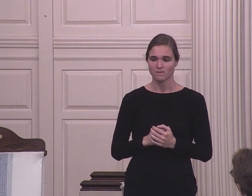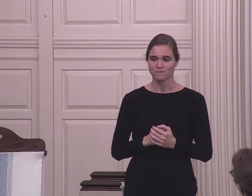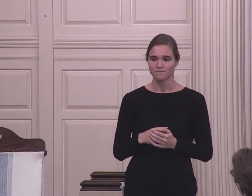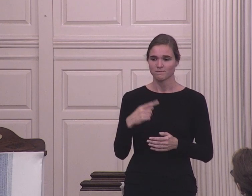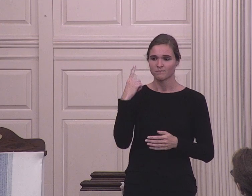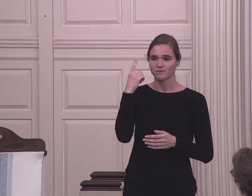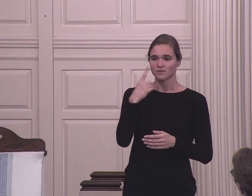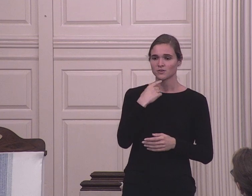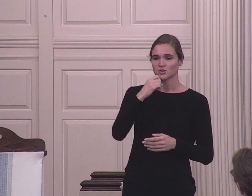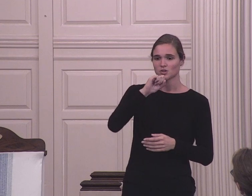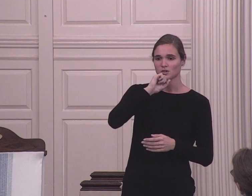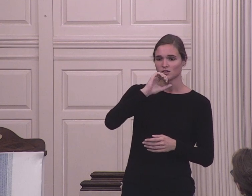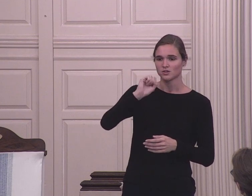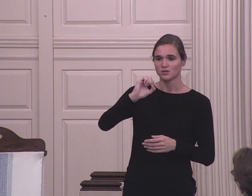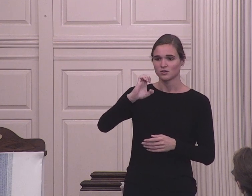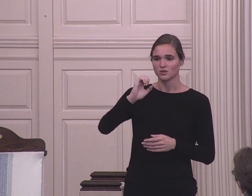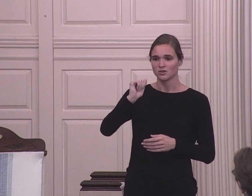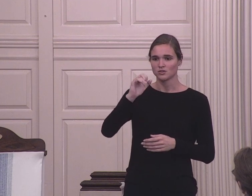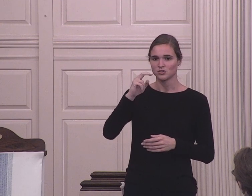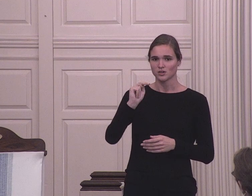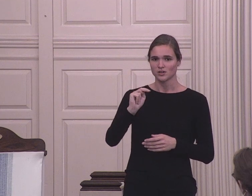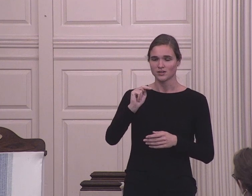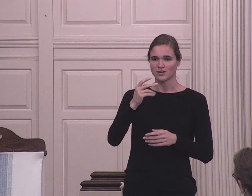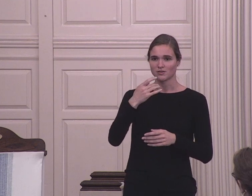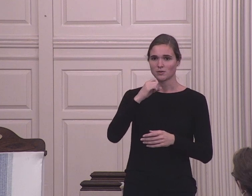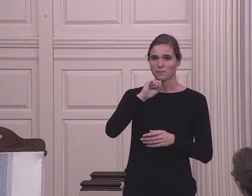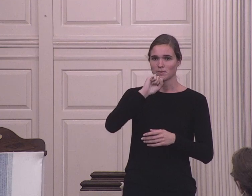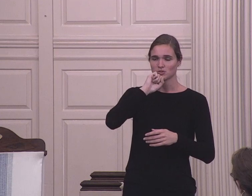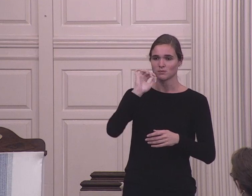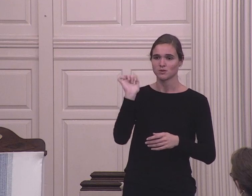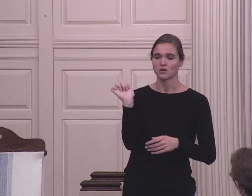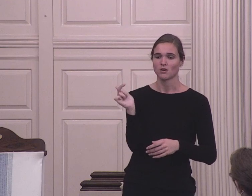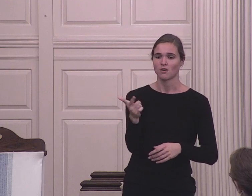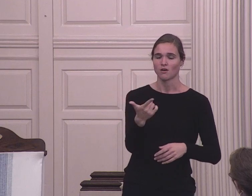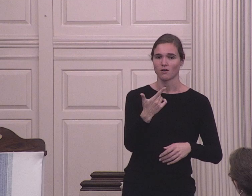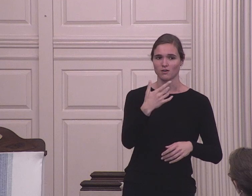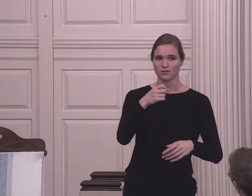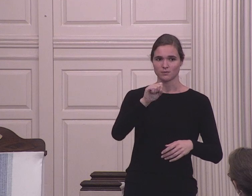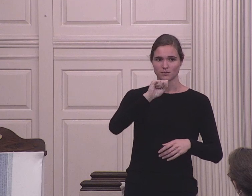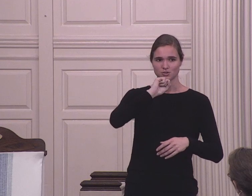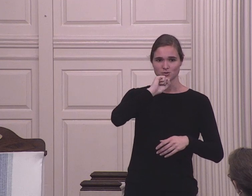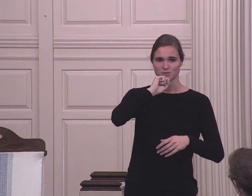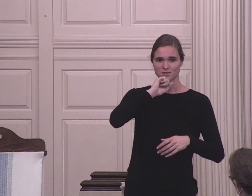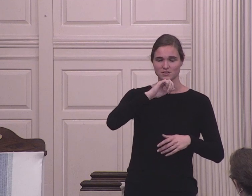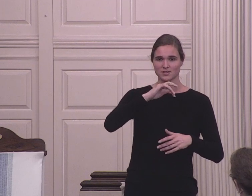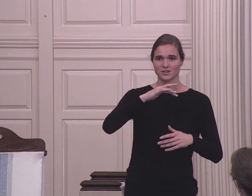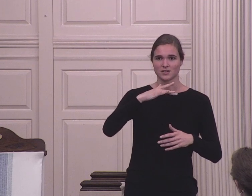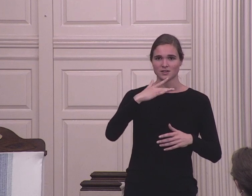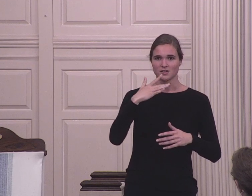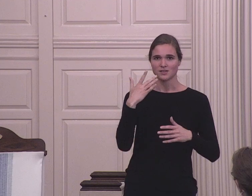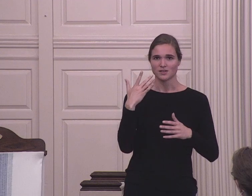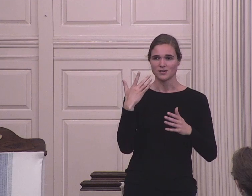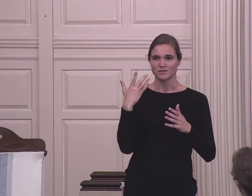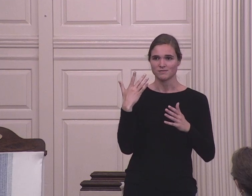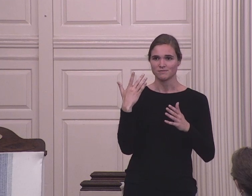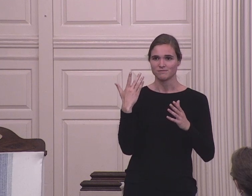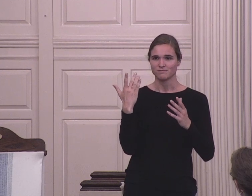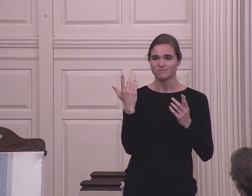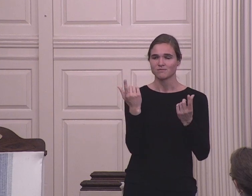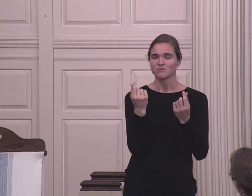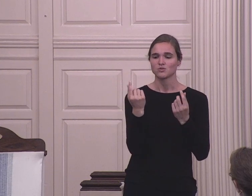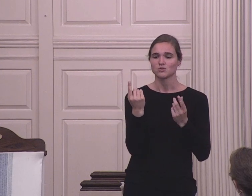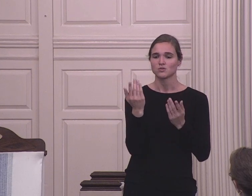For Cardinal Sean, our Archbishop, and all the bishops, that they may exercise their ministry